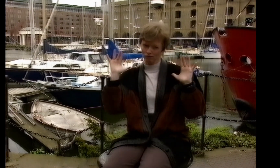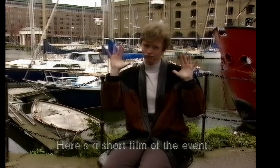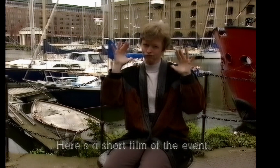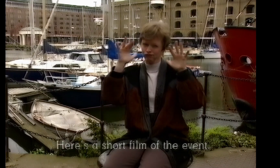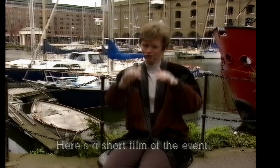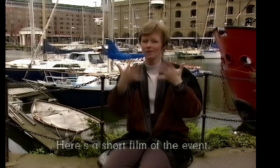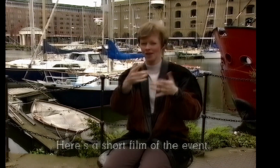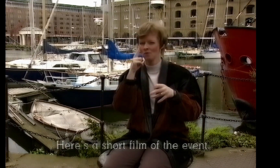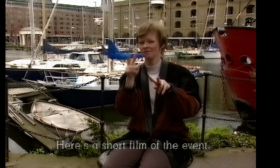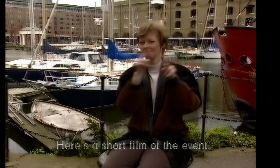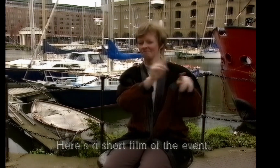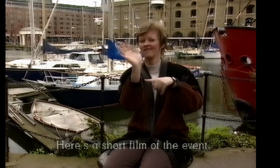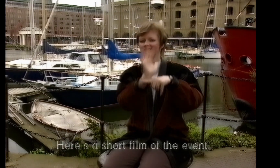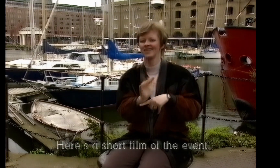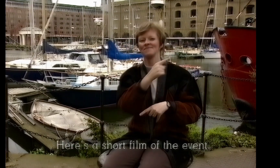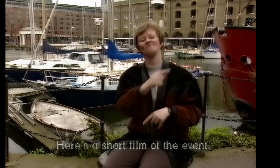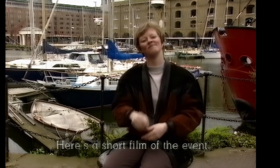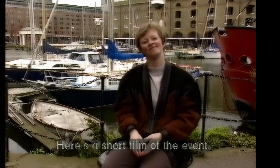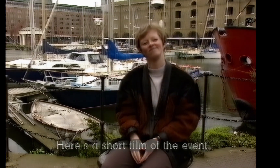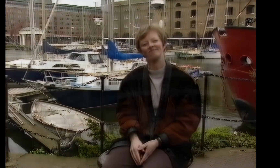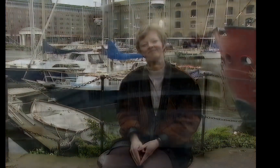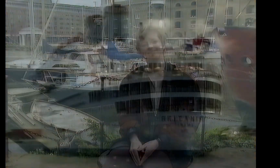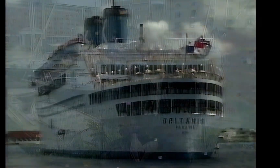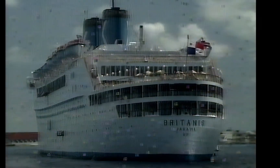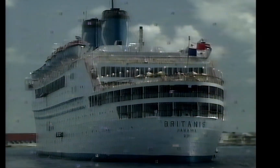the cruise. Here's a short film of the event.